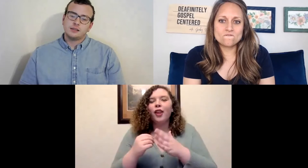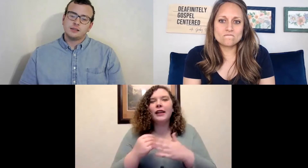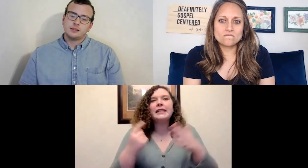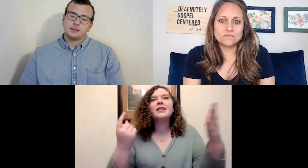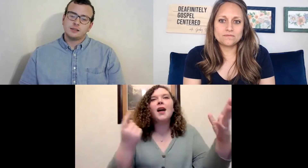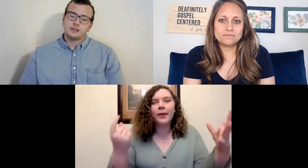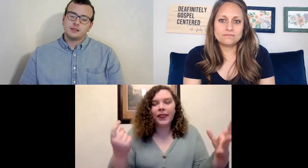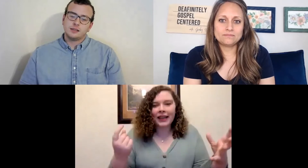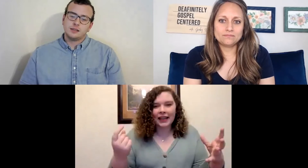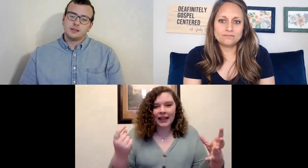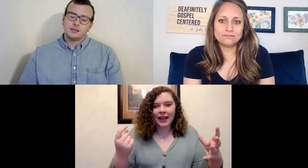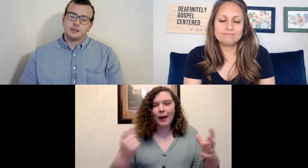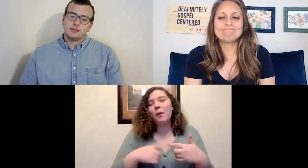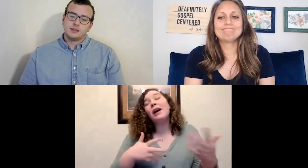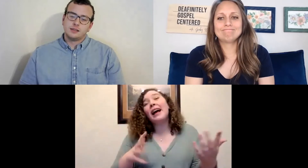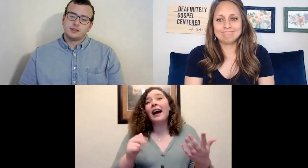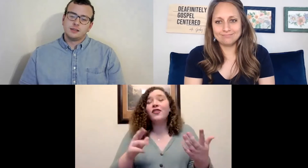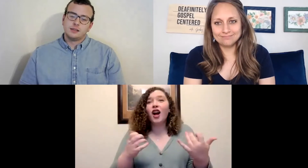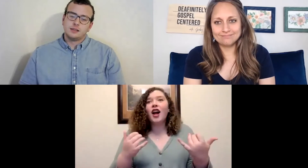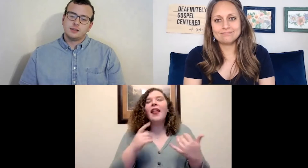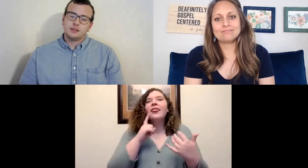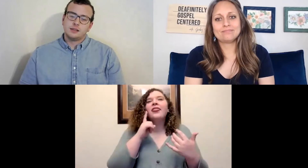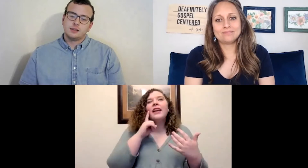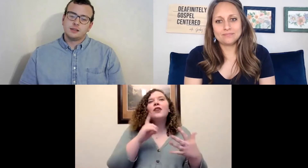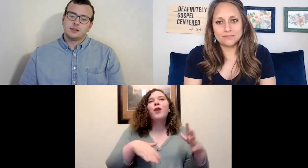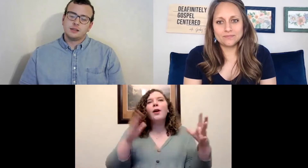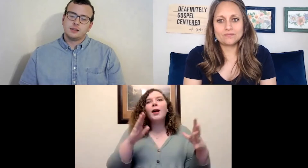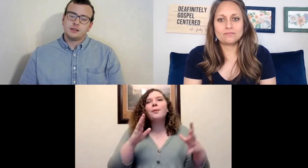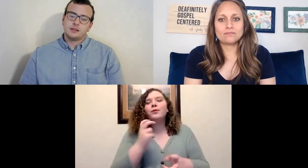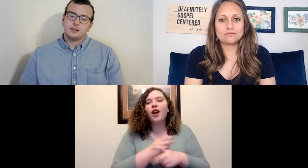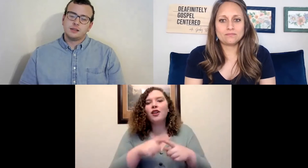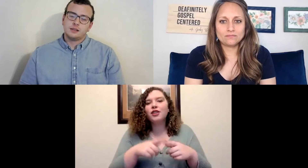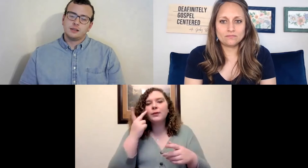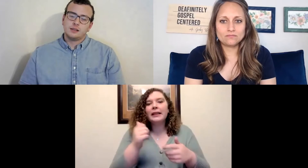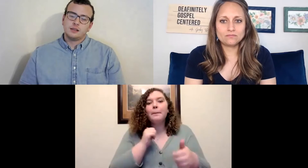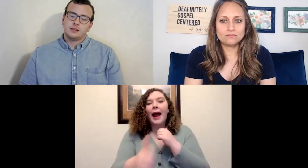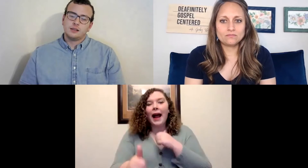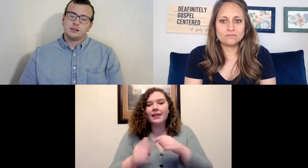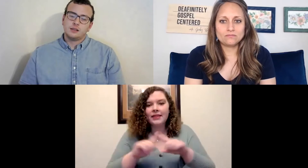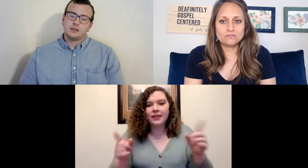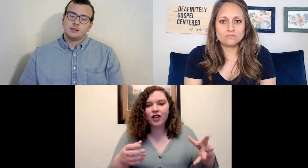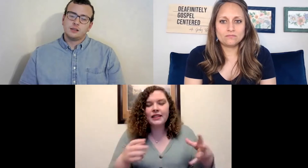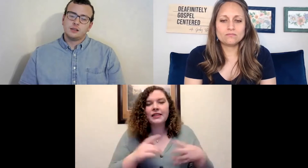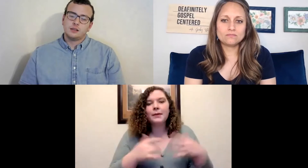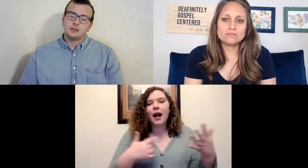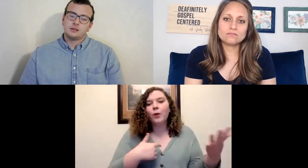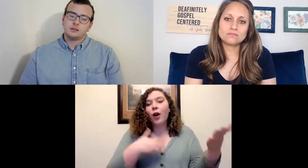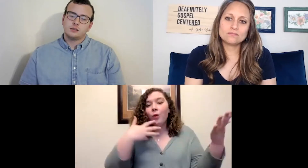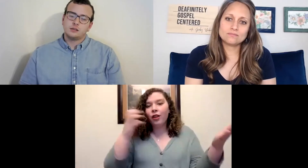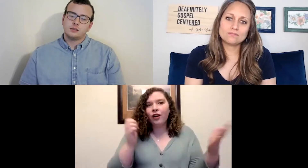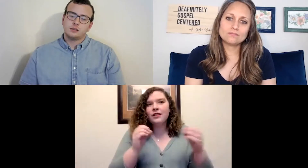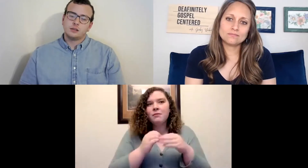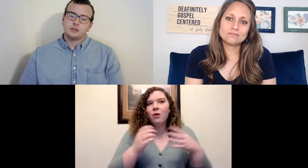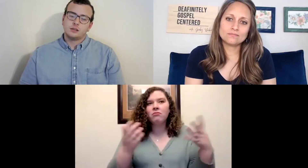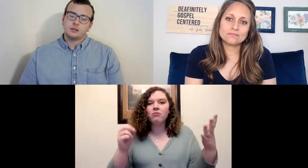And it's like, I wish that we had something that was the similar between the two of us. But I think growing up, it was hard to see